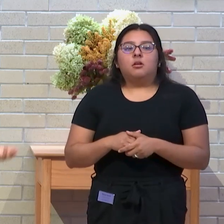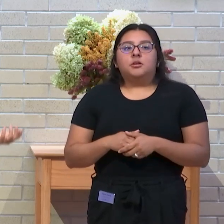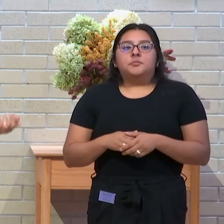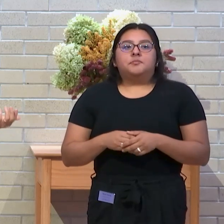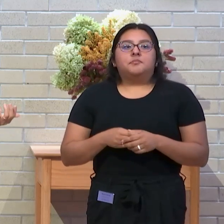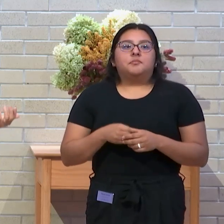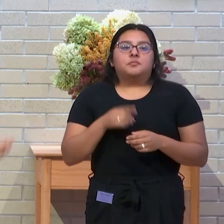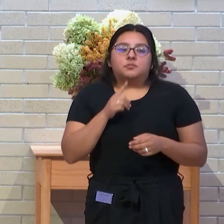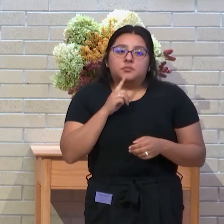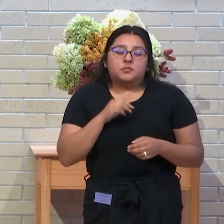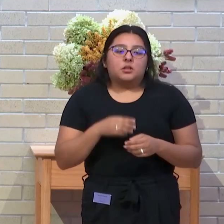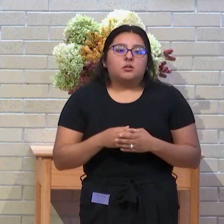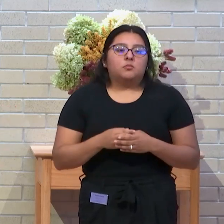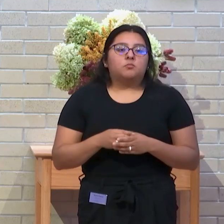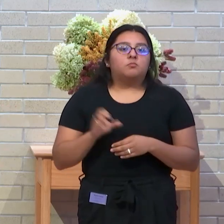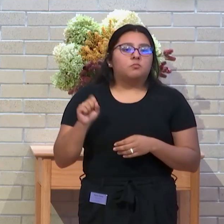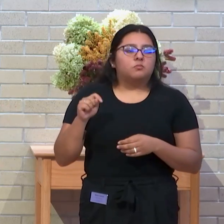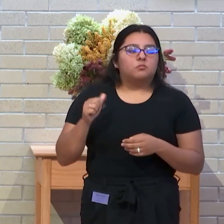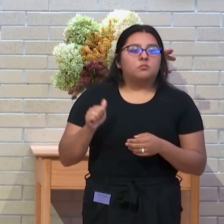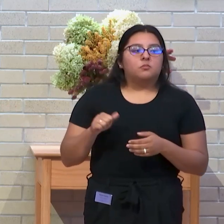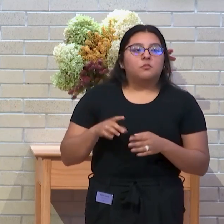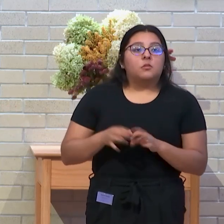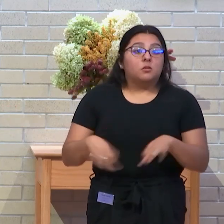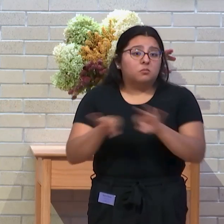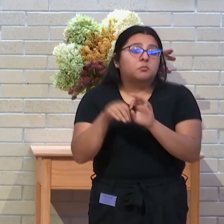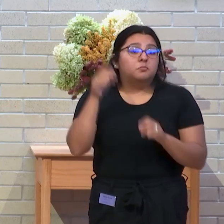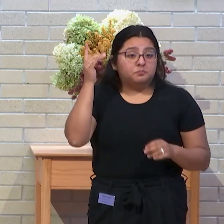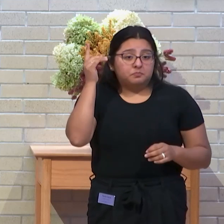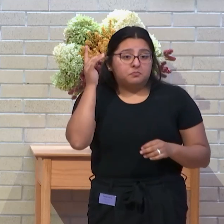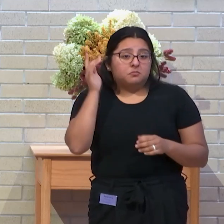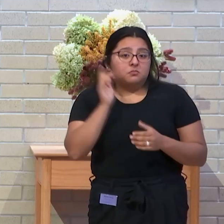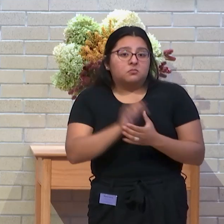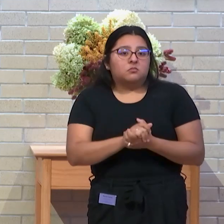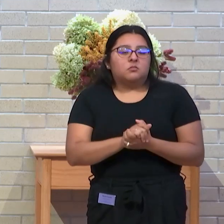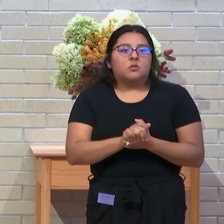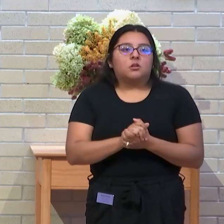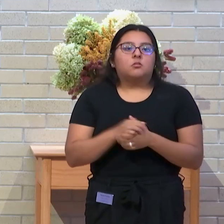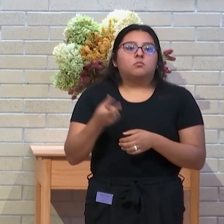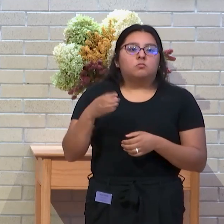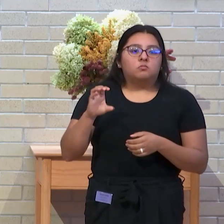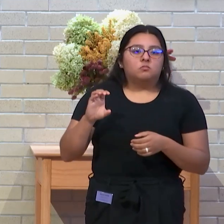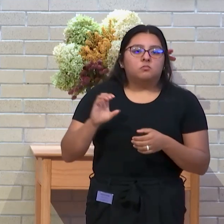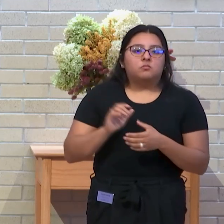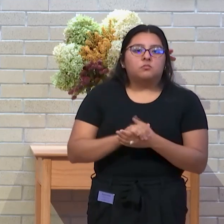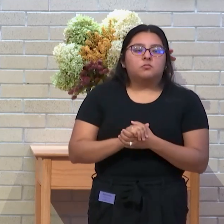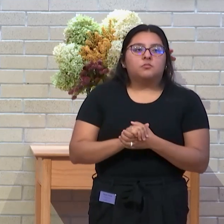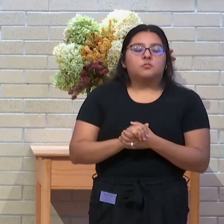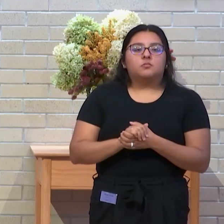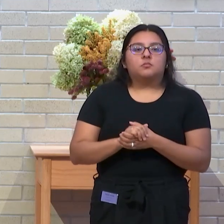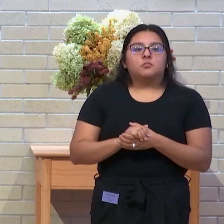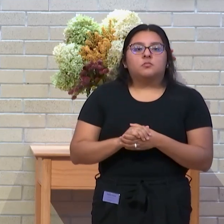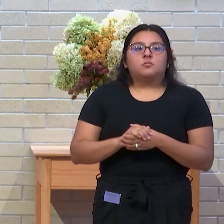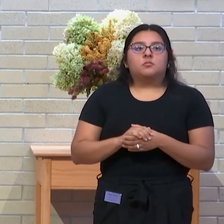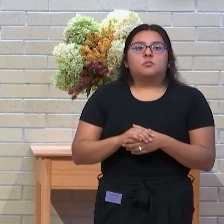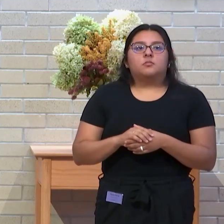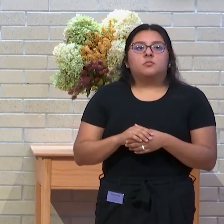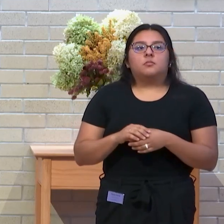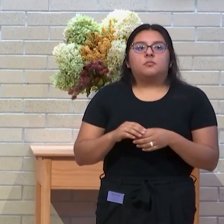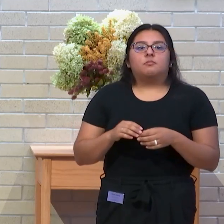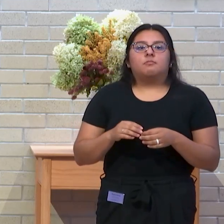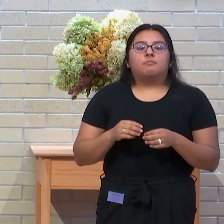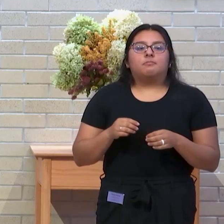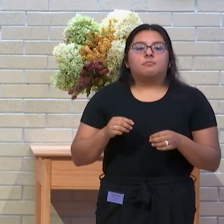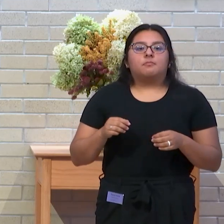why SST matters, why it's important, why Goshen College invests so much of your